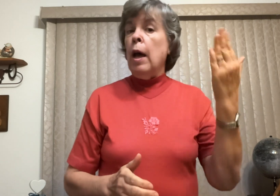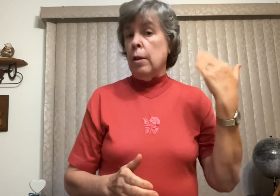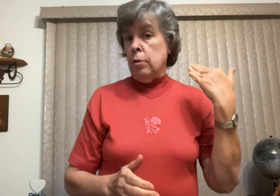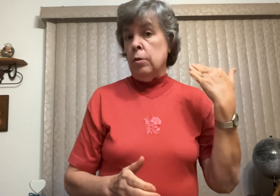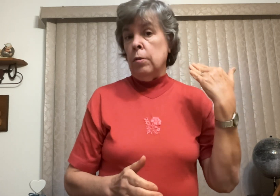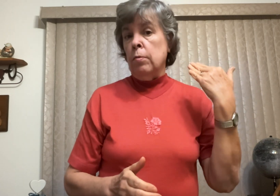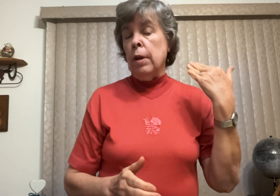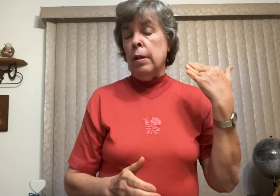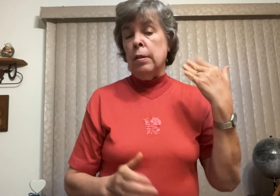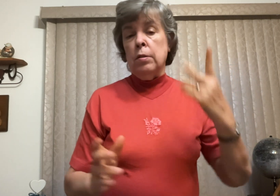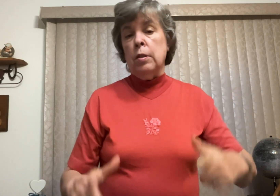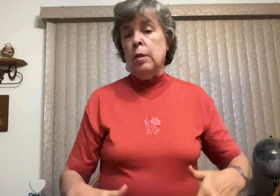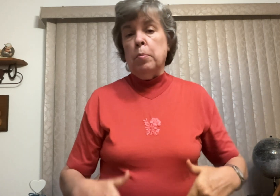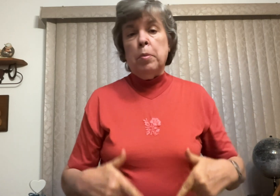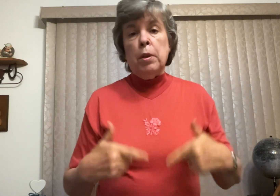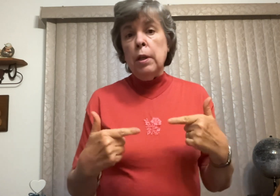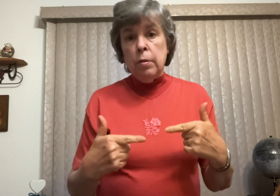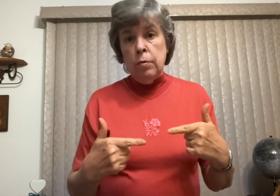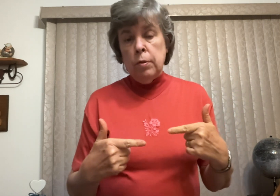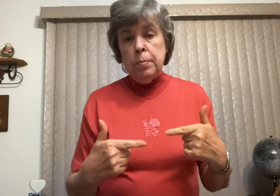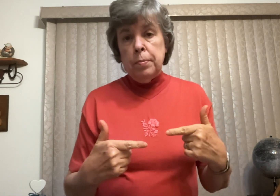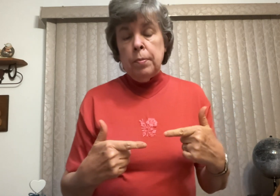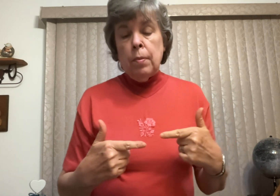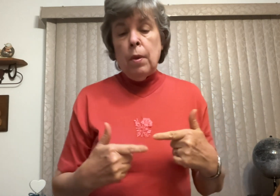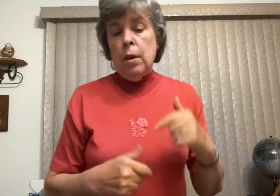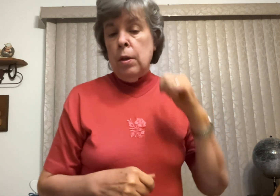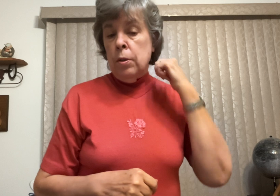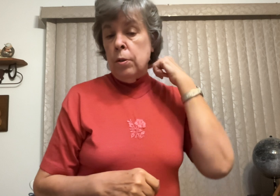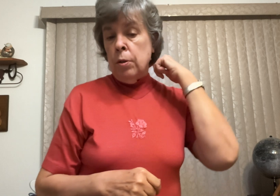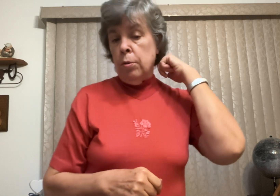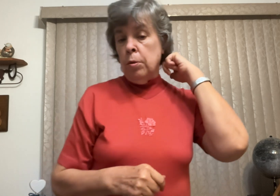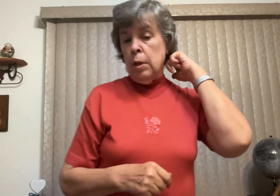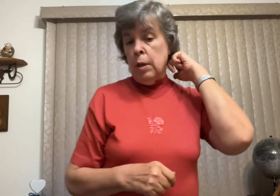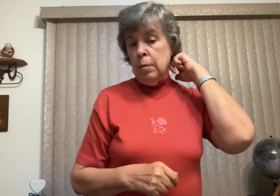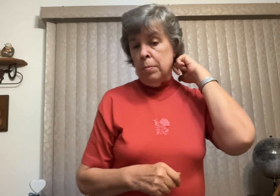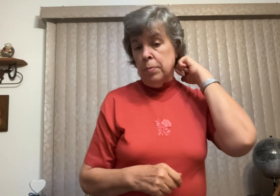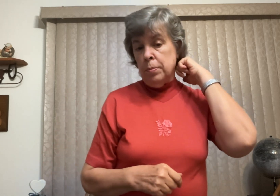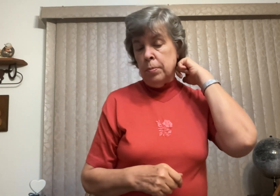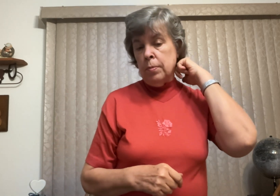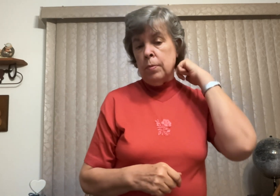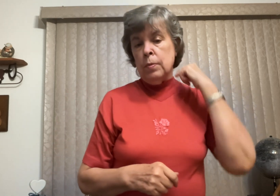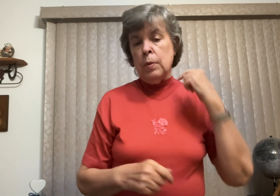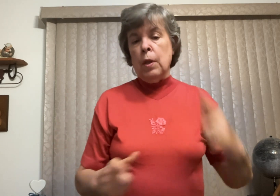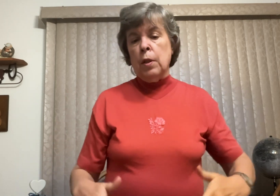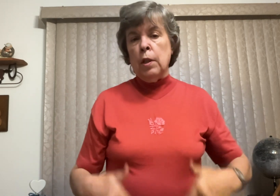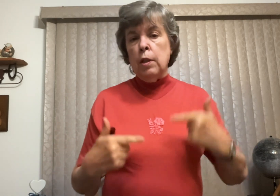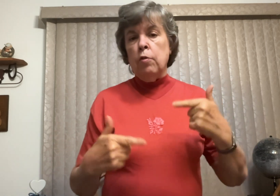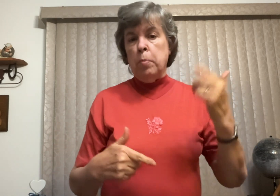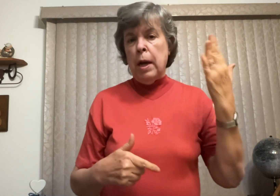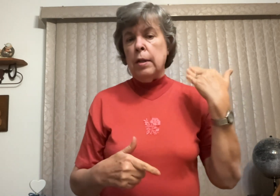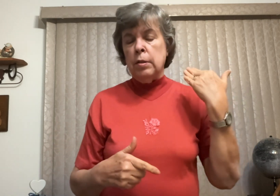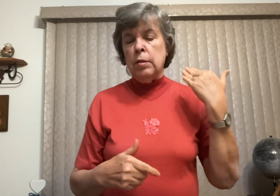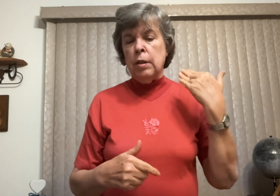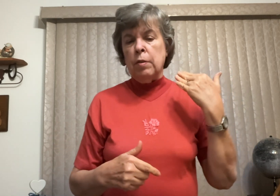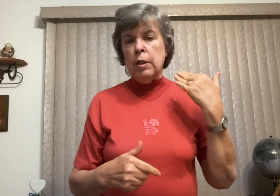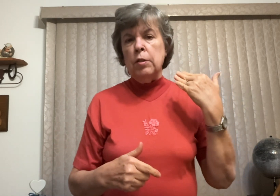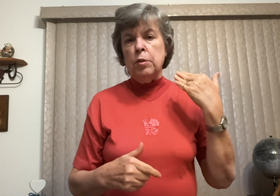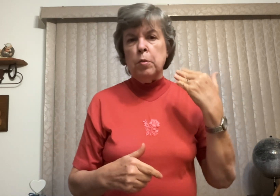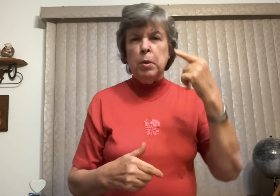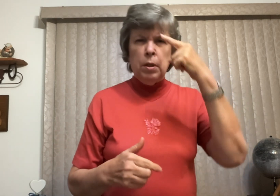past, right, and skip the live. So the live past is definitely easier, but you